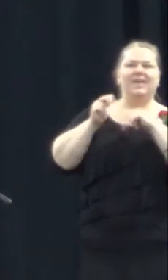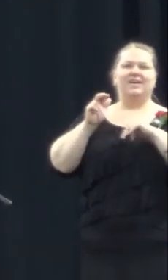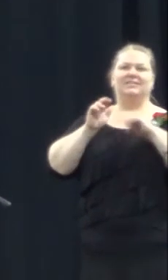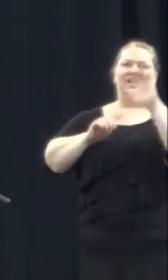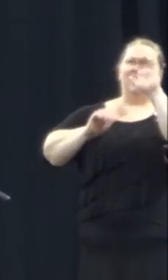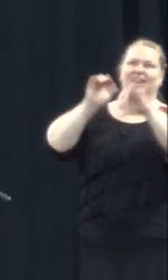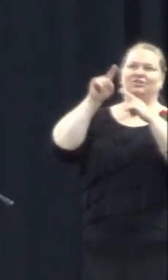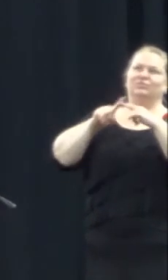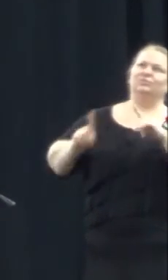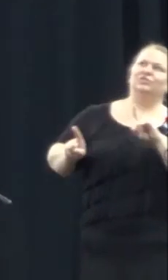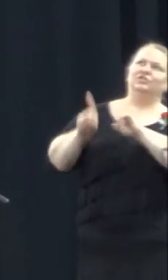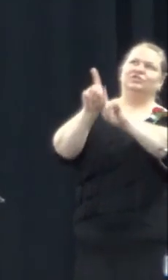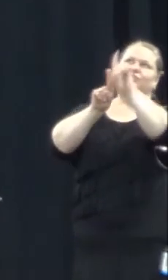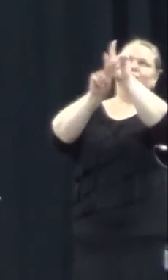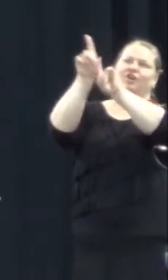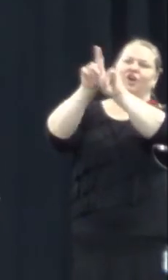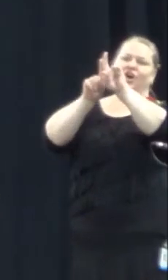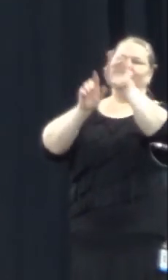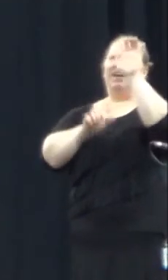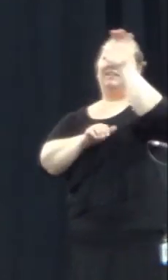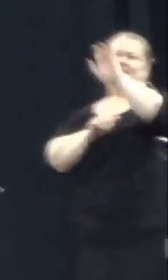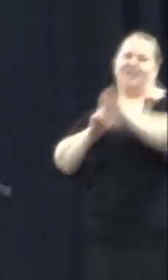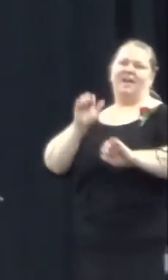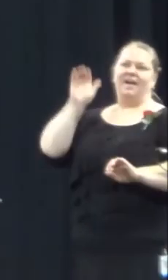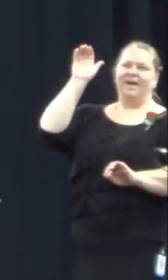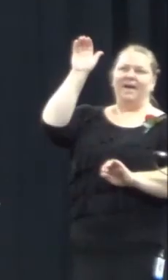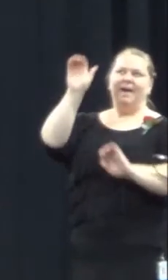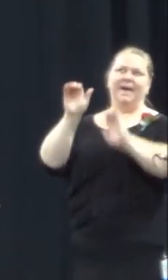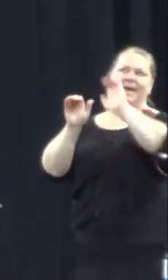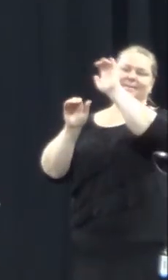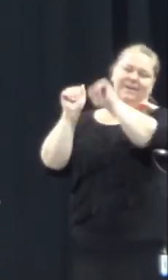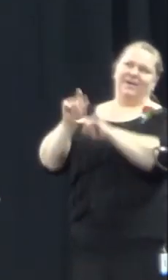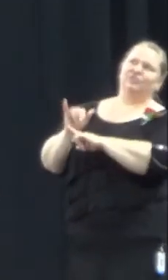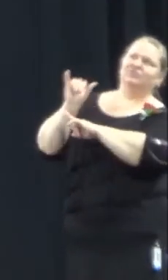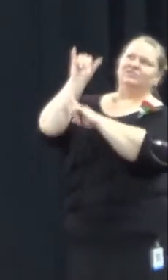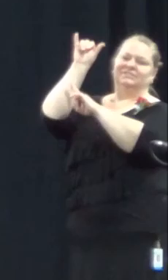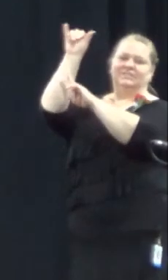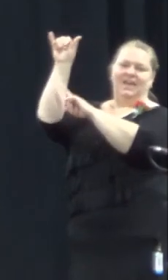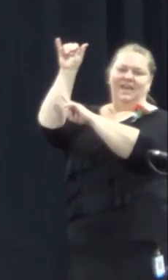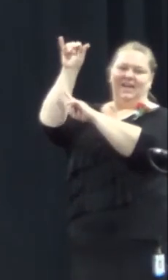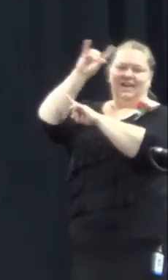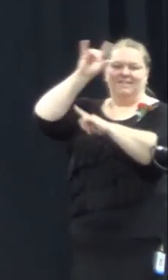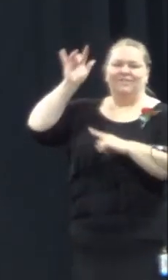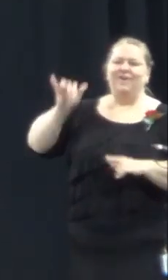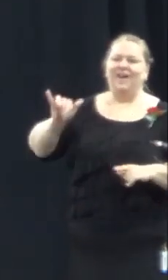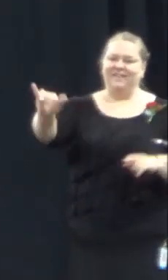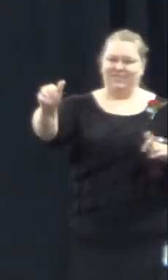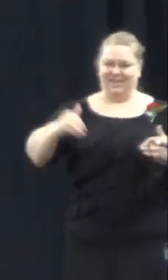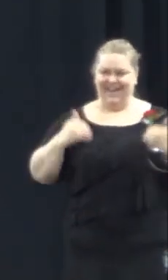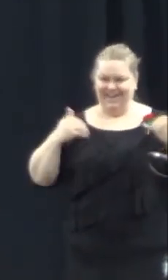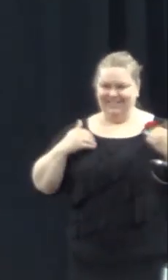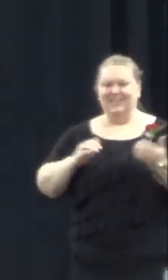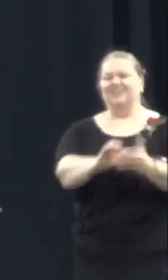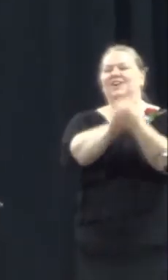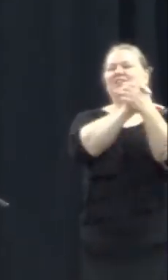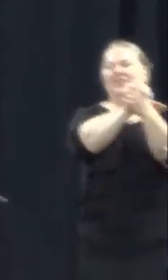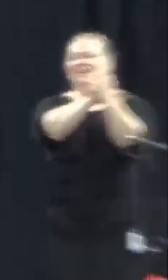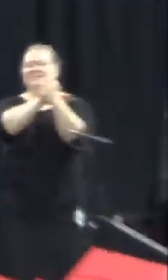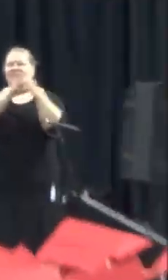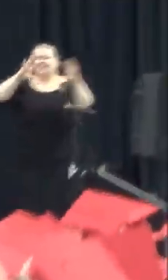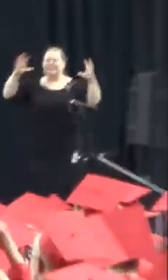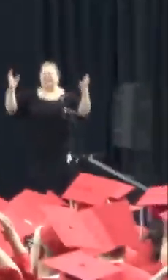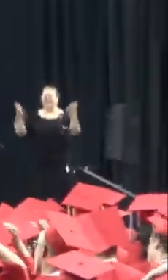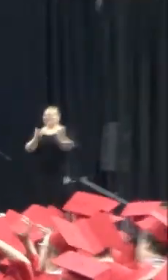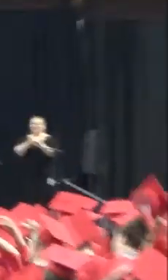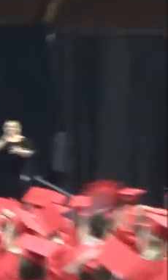the stars, climb on every rung, and may you stay forever young. Congratulations to the class